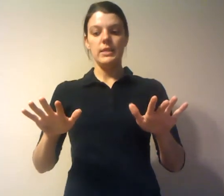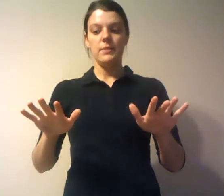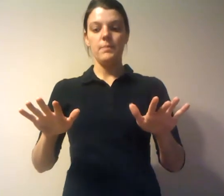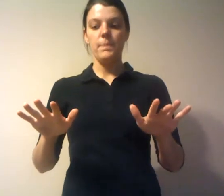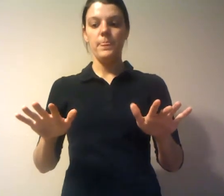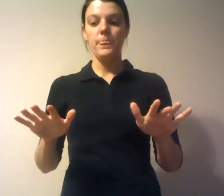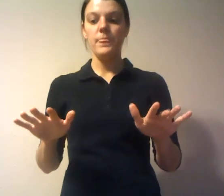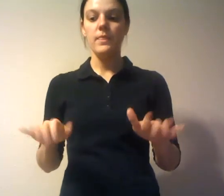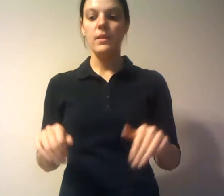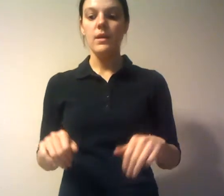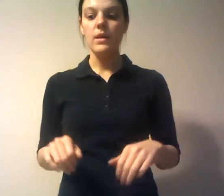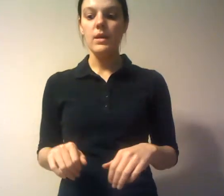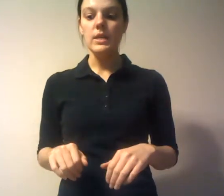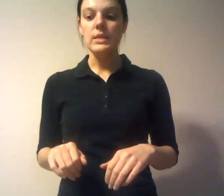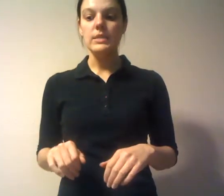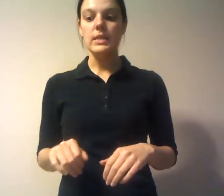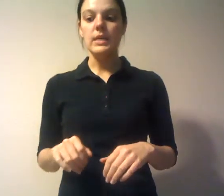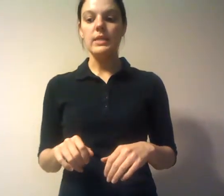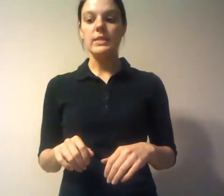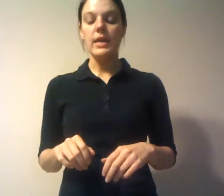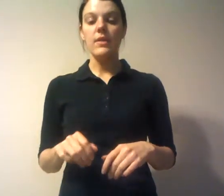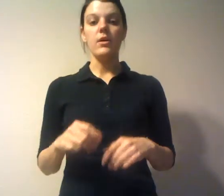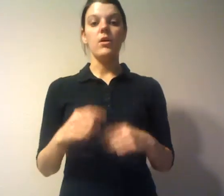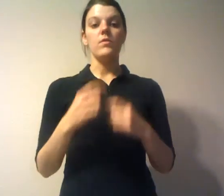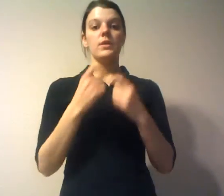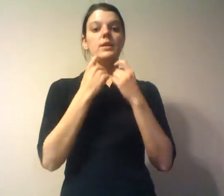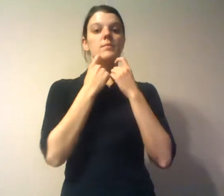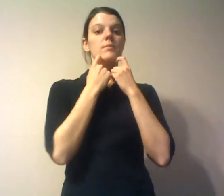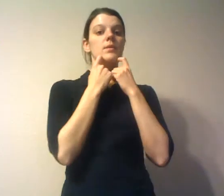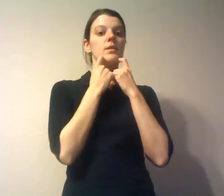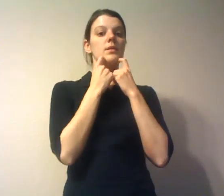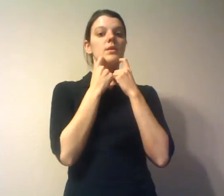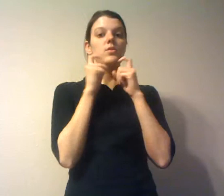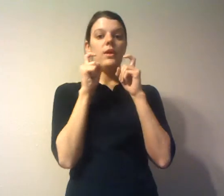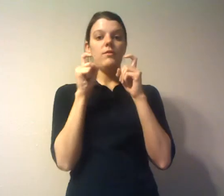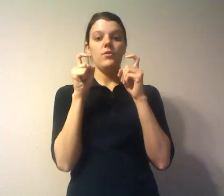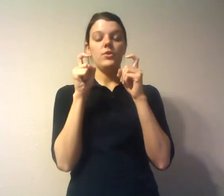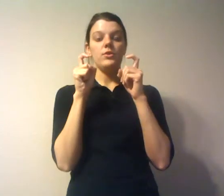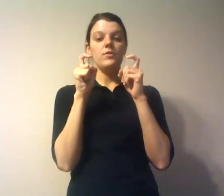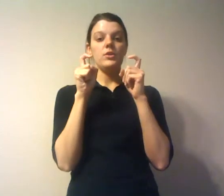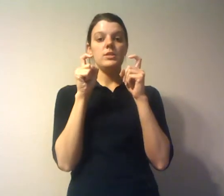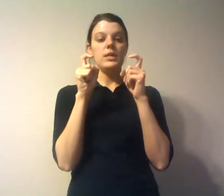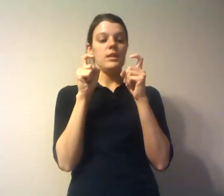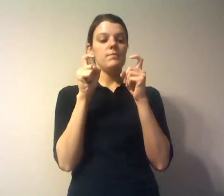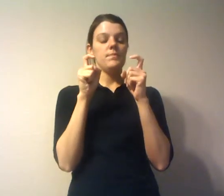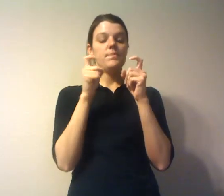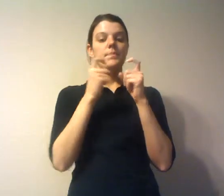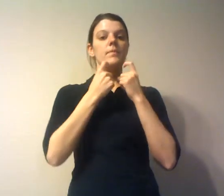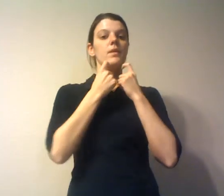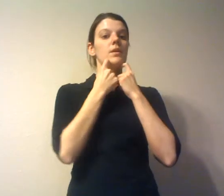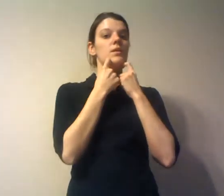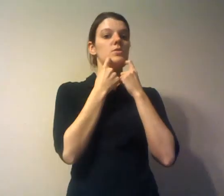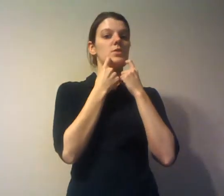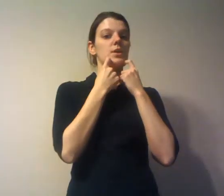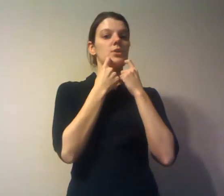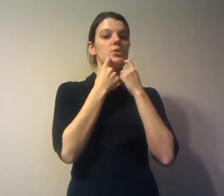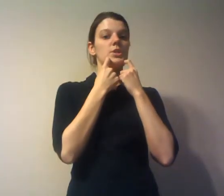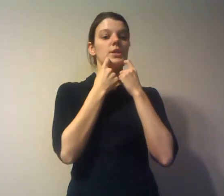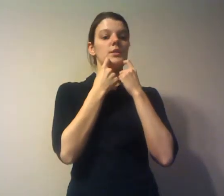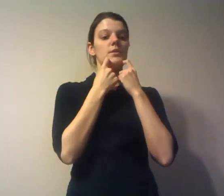down. Sin and death are overcome. You have your crooked fingers again. You start at your